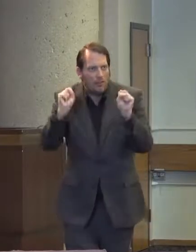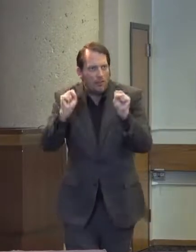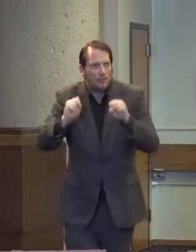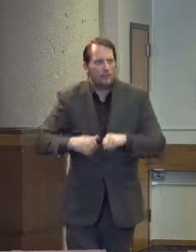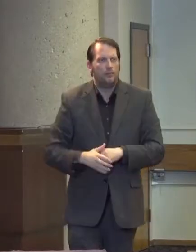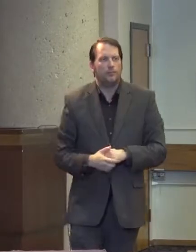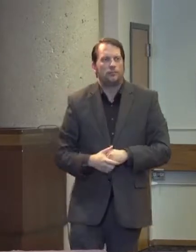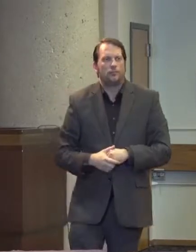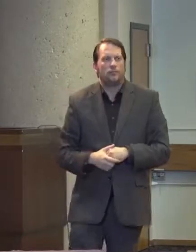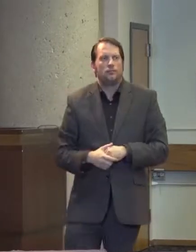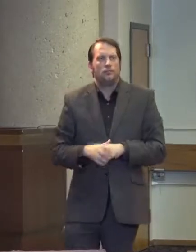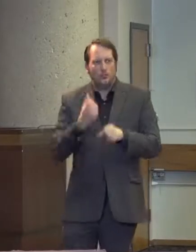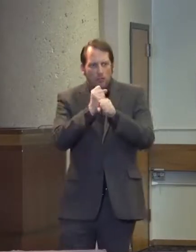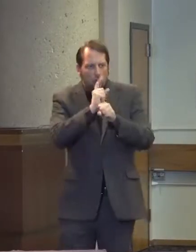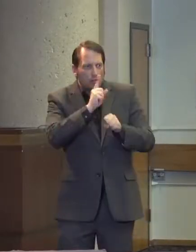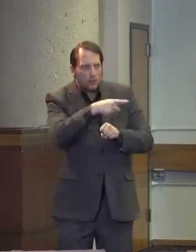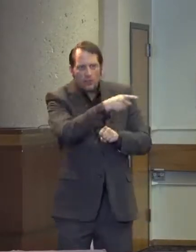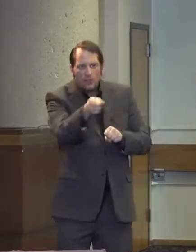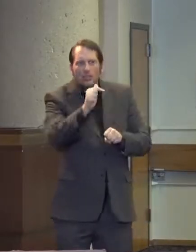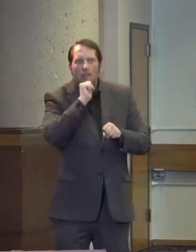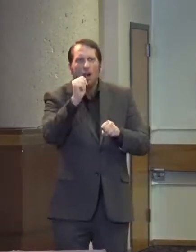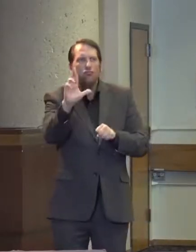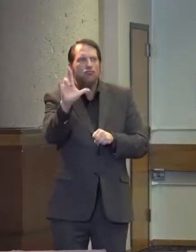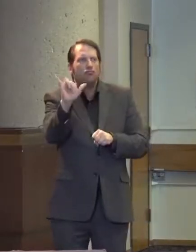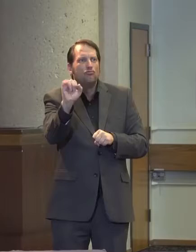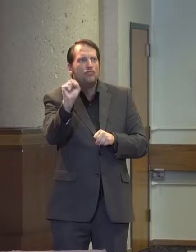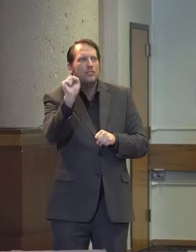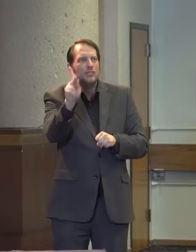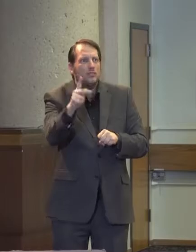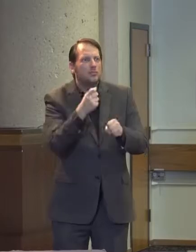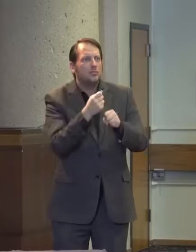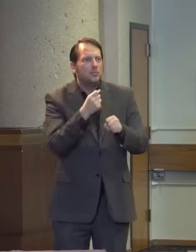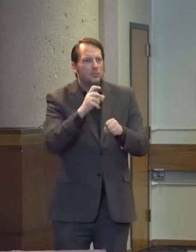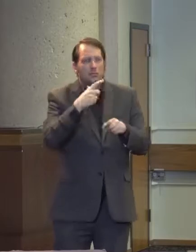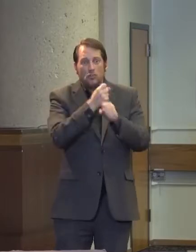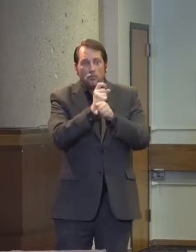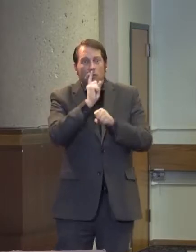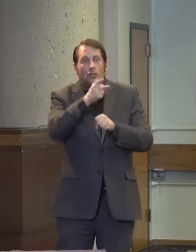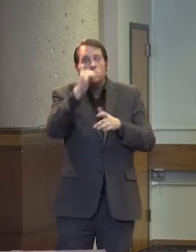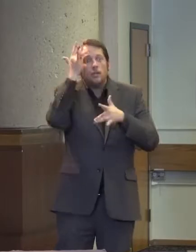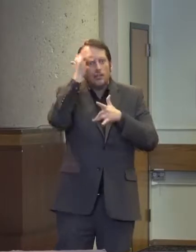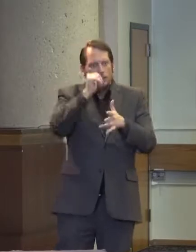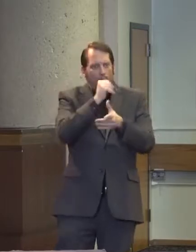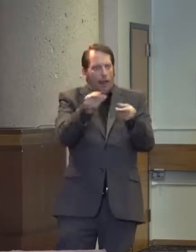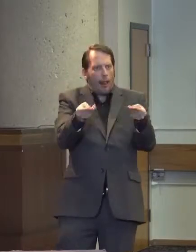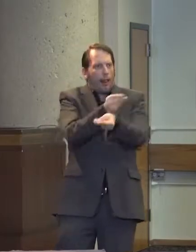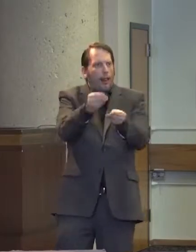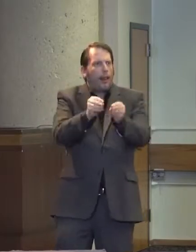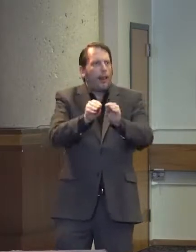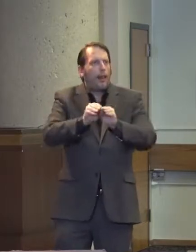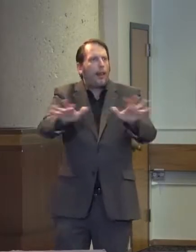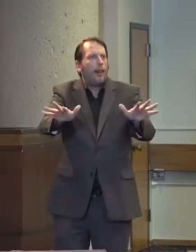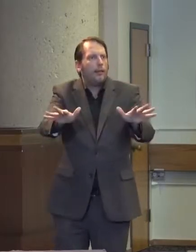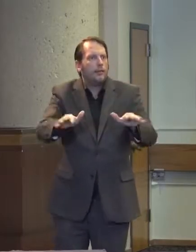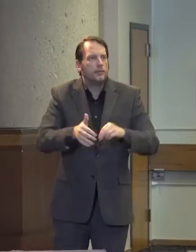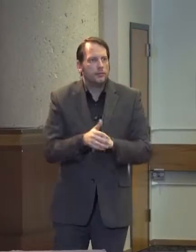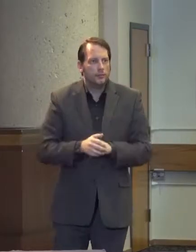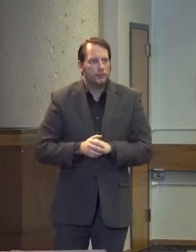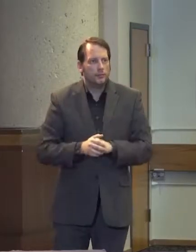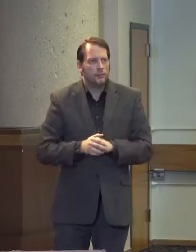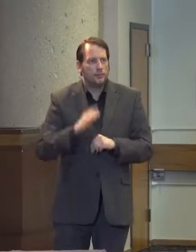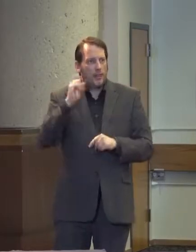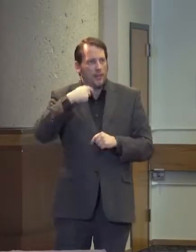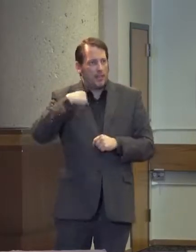at risk and simultaneously that they're not spreading. Because we forget, I like to think that I can get the virus from somebody